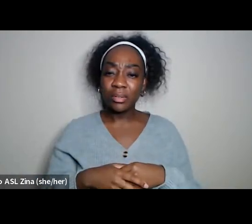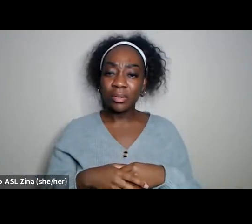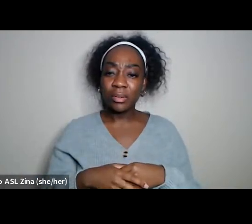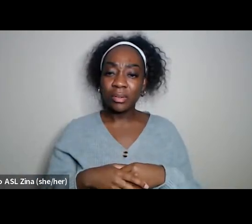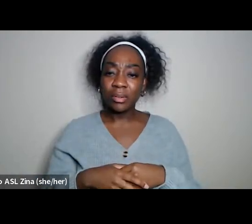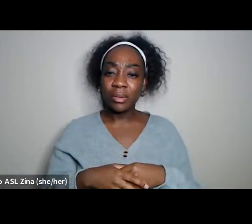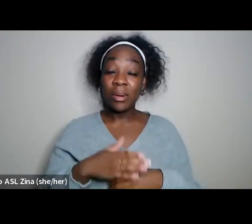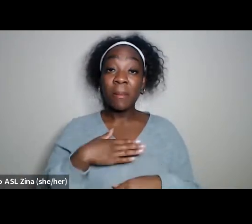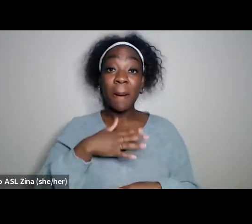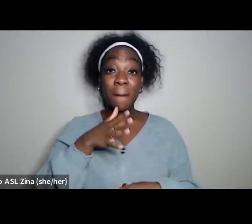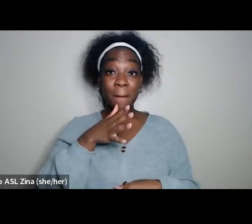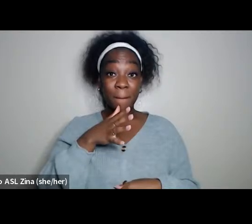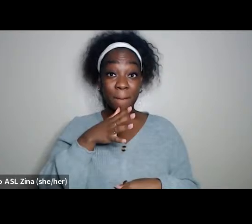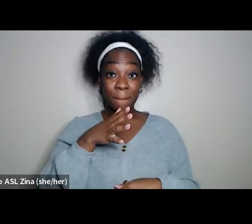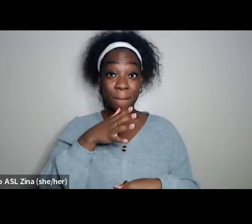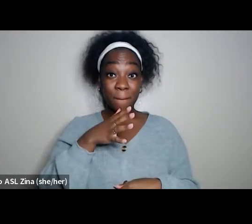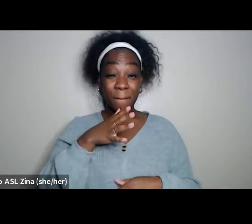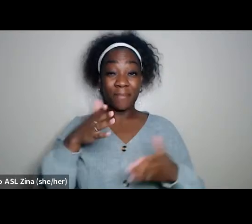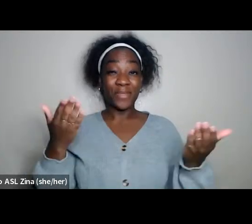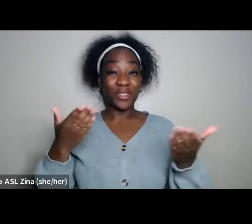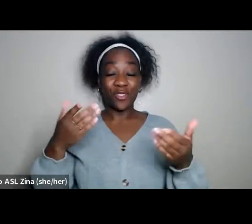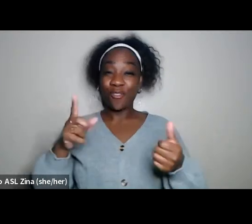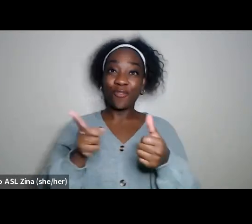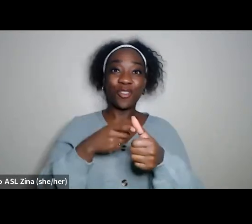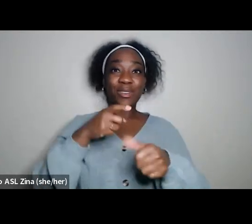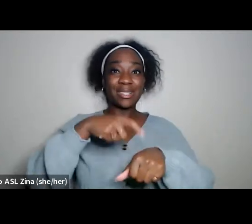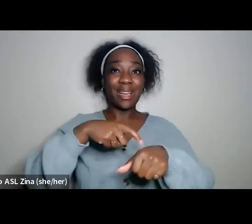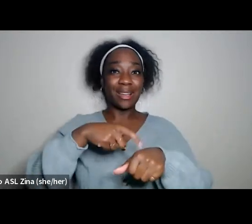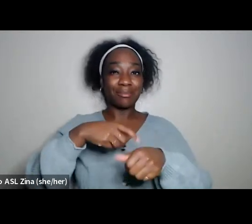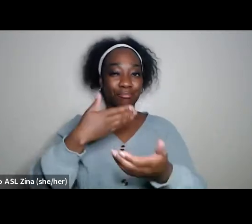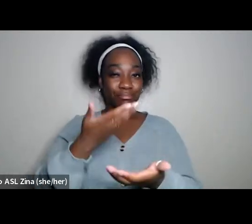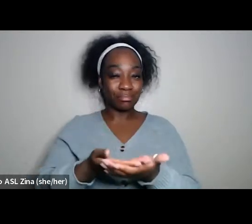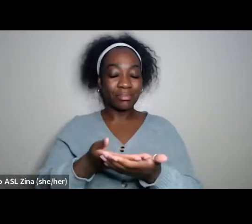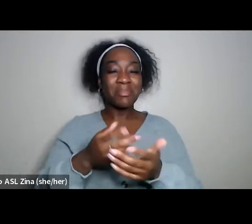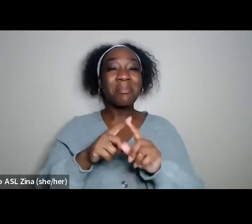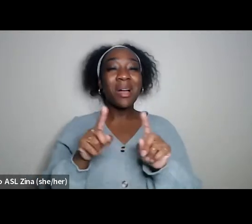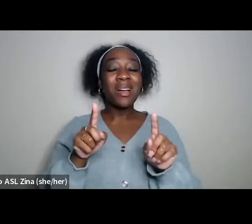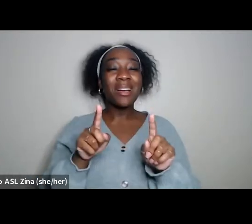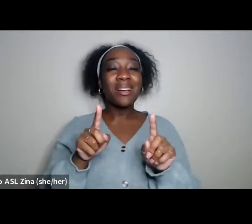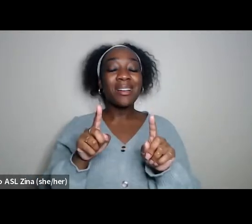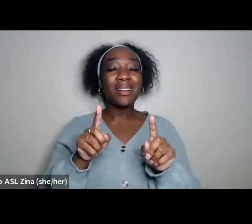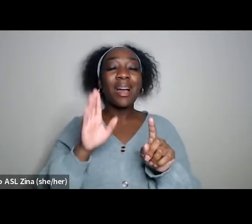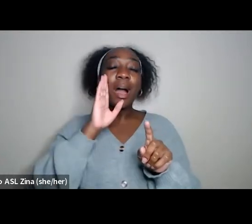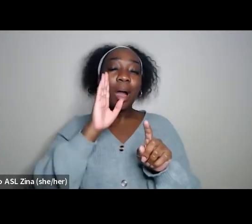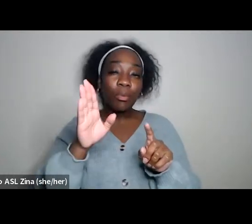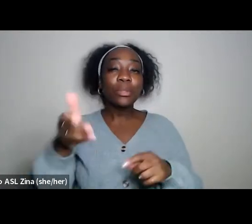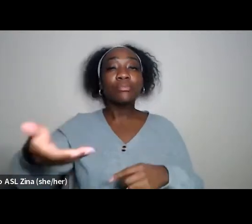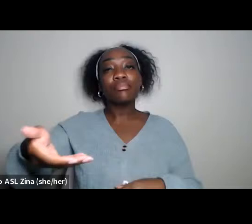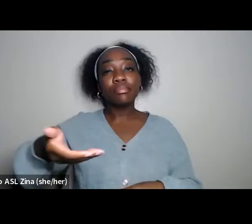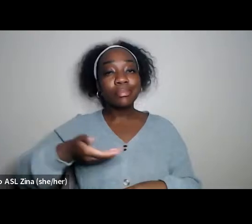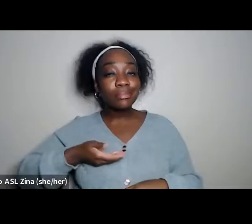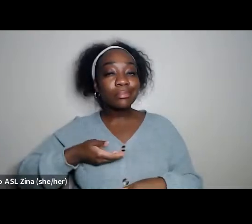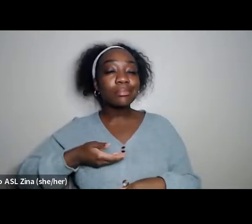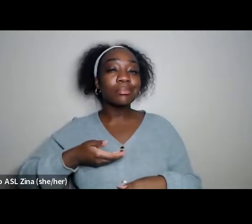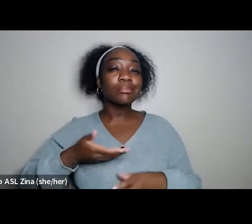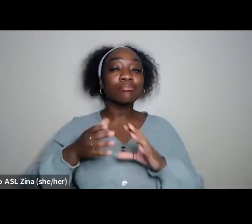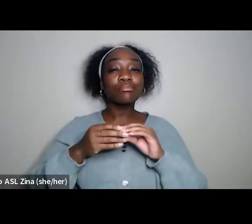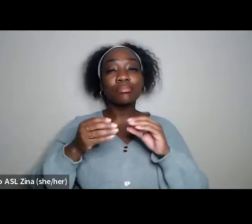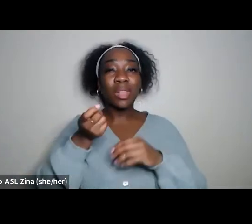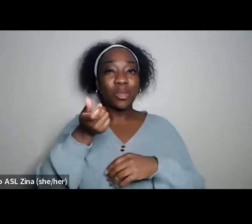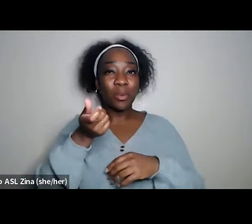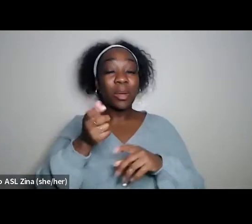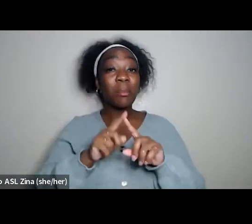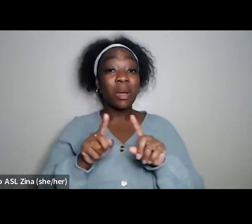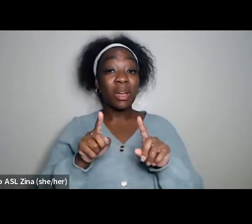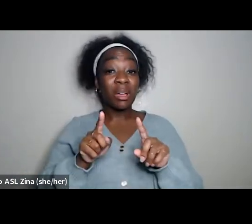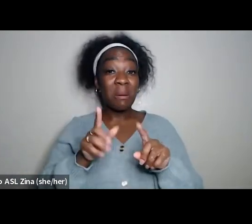So my mom is joining for the first time, but she's joining at, I'll introduce her a little bit later, but do you want to